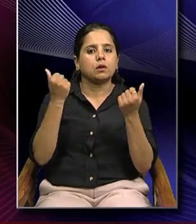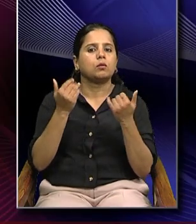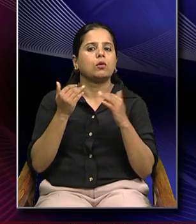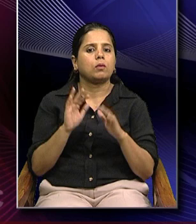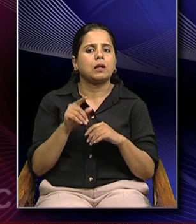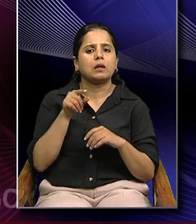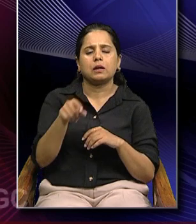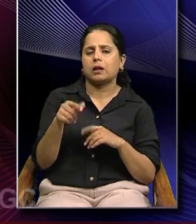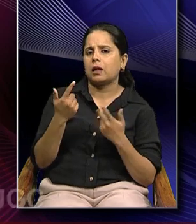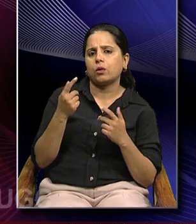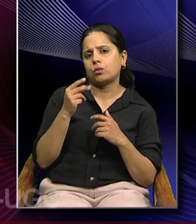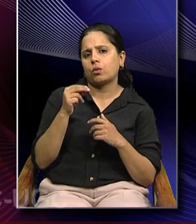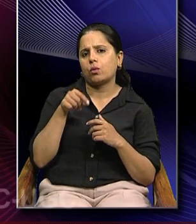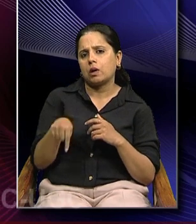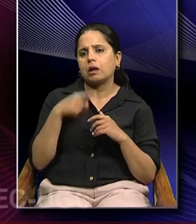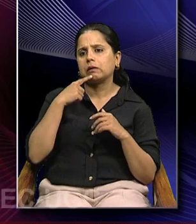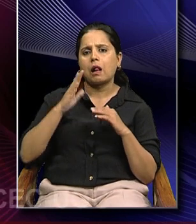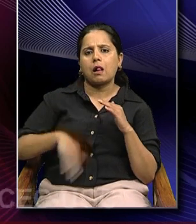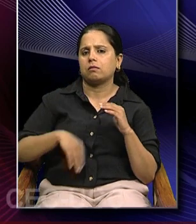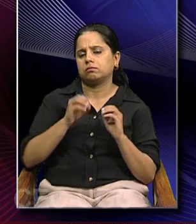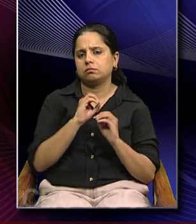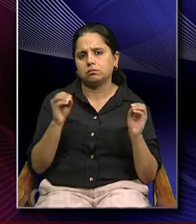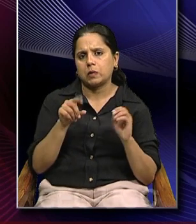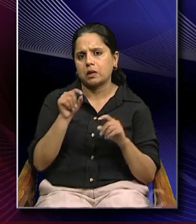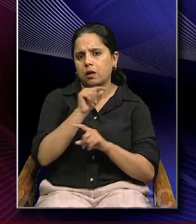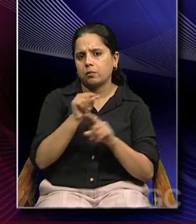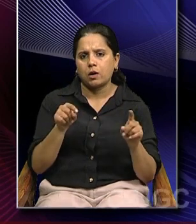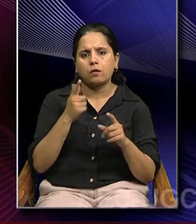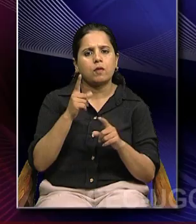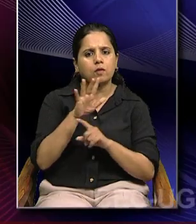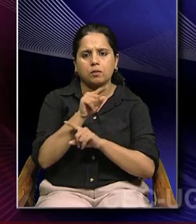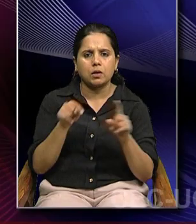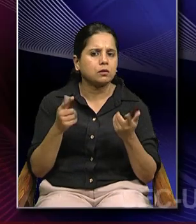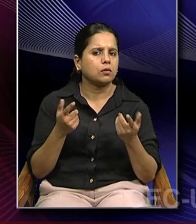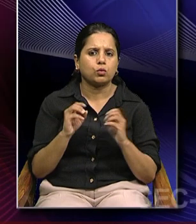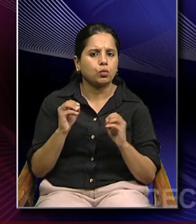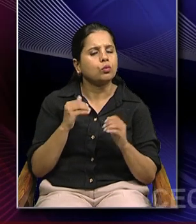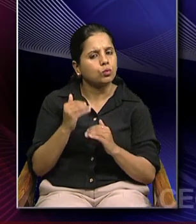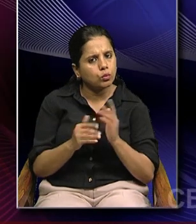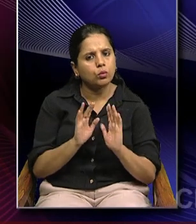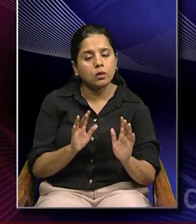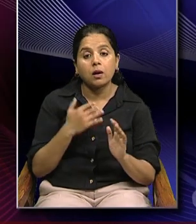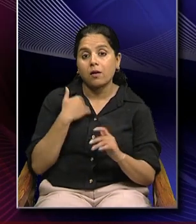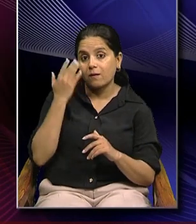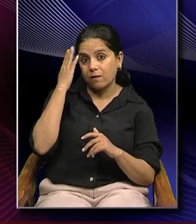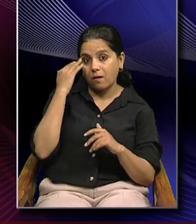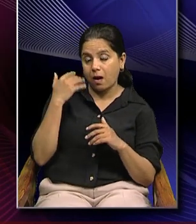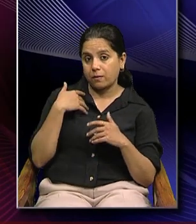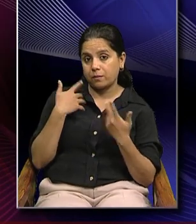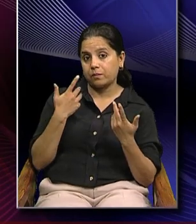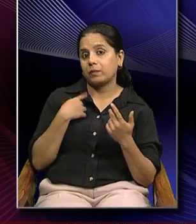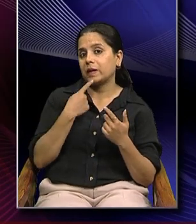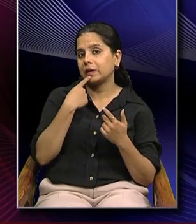not going to be anything less than 10% or 15% or so. Why I